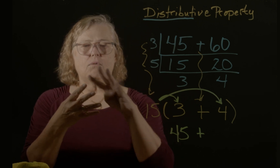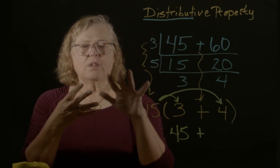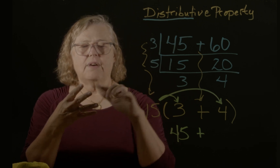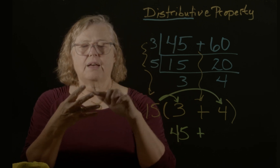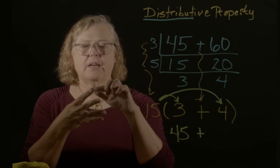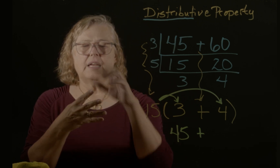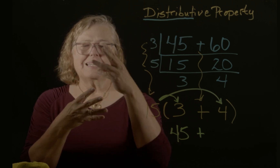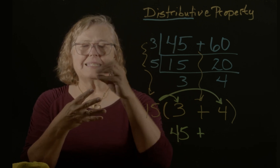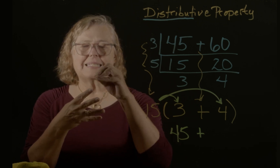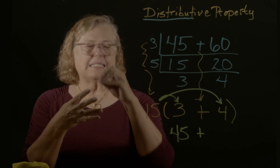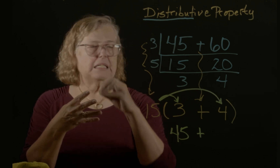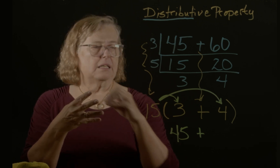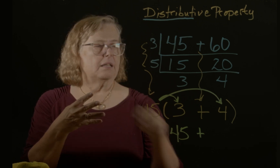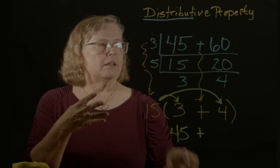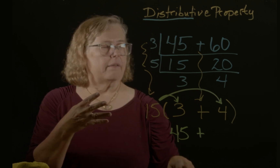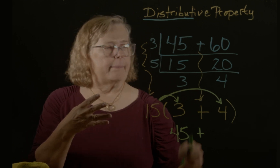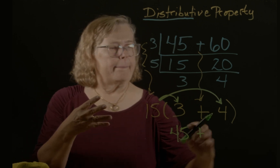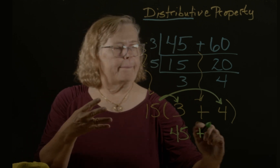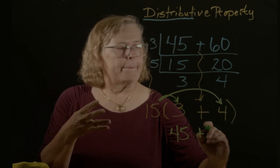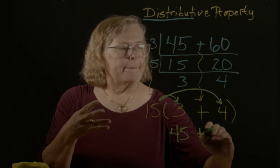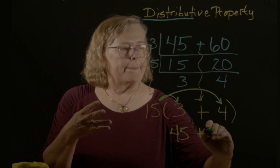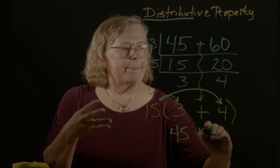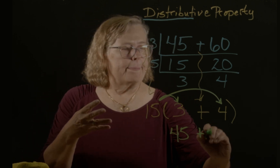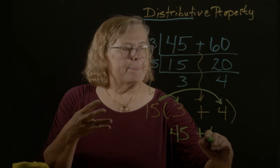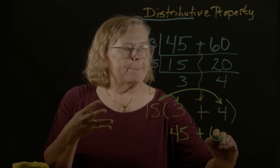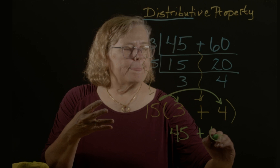15, 30, 45, 60. Okay.